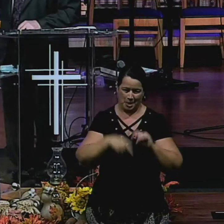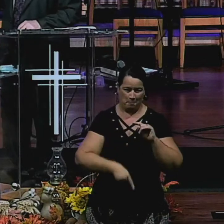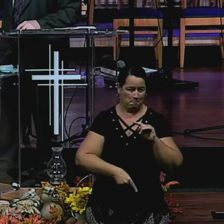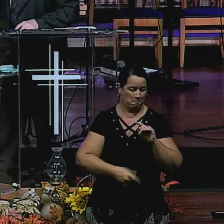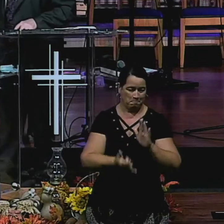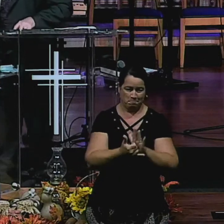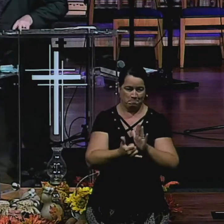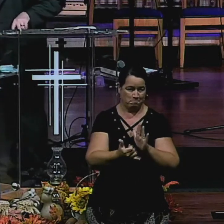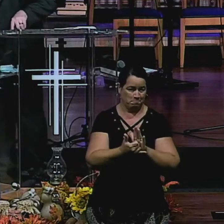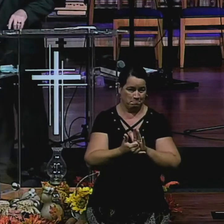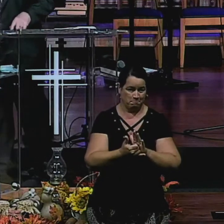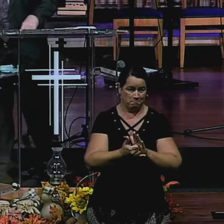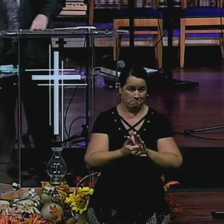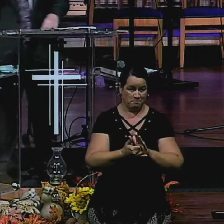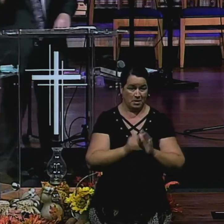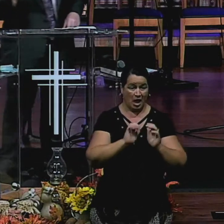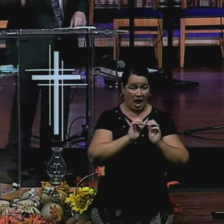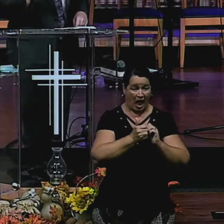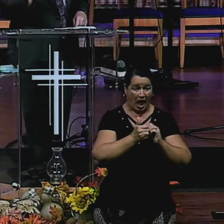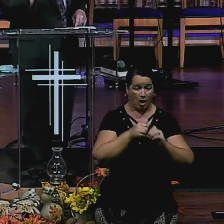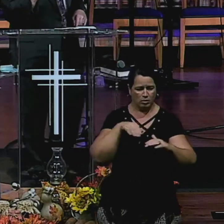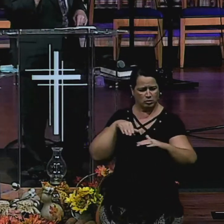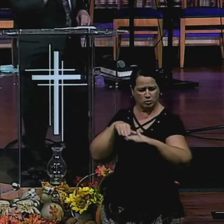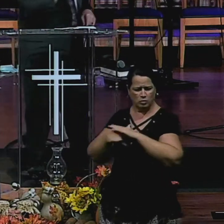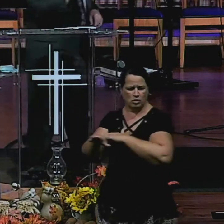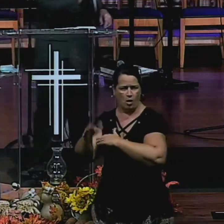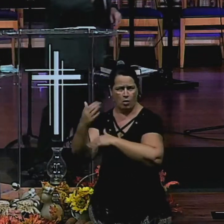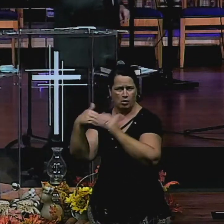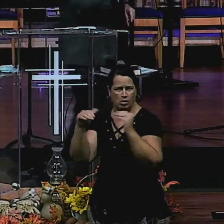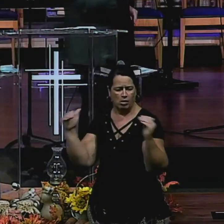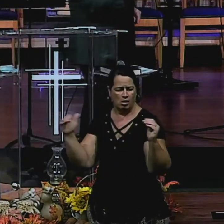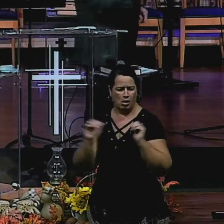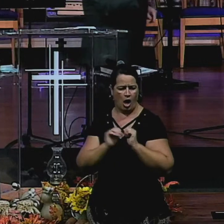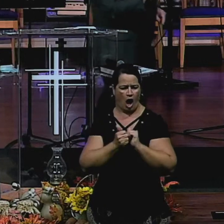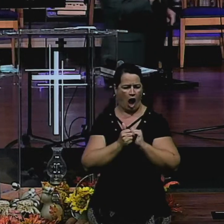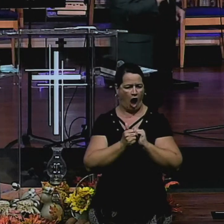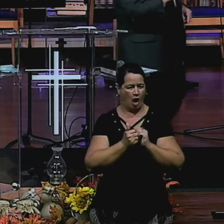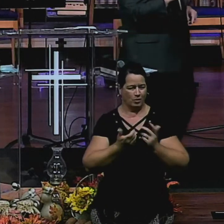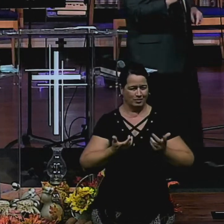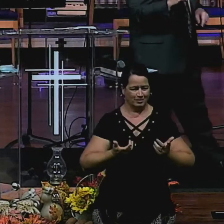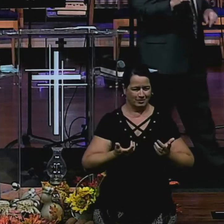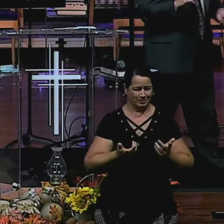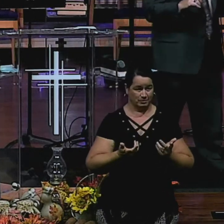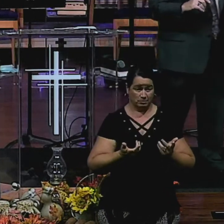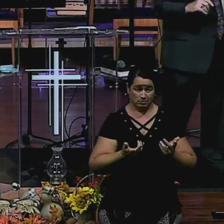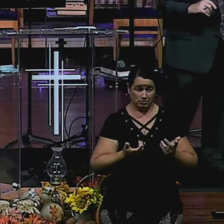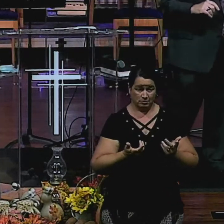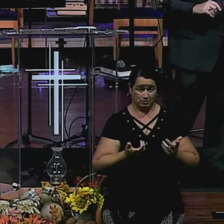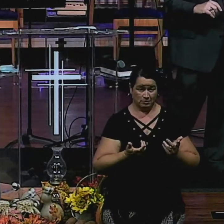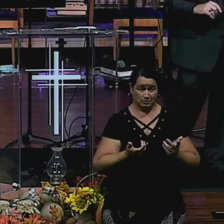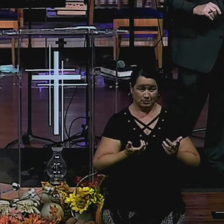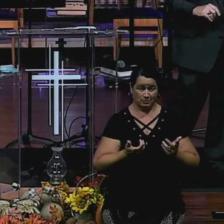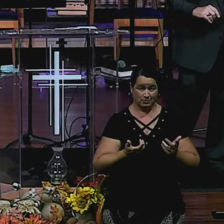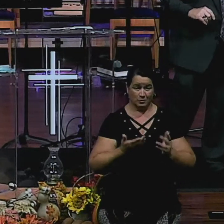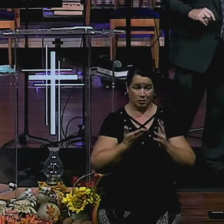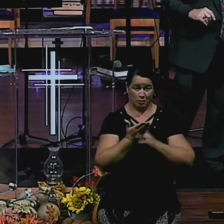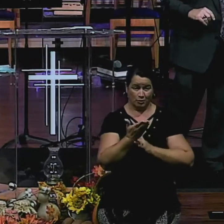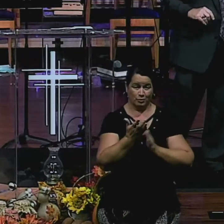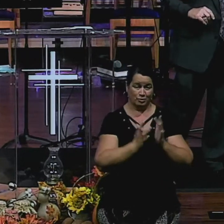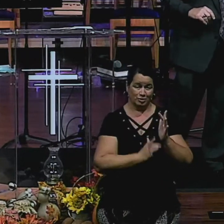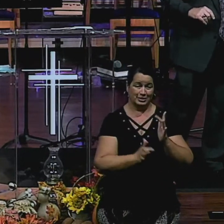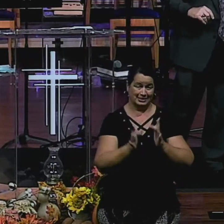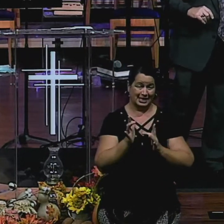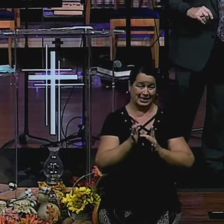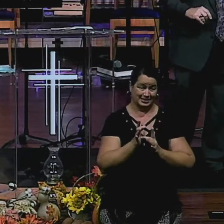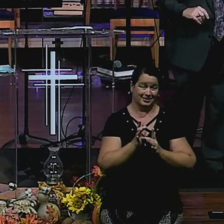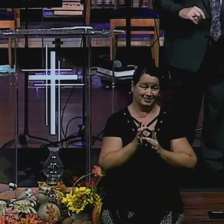you're going in, sweetie, the only way you're going in, sir, the only way you're going in, ma'am, the only way you're going in, young person, is on the coattails of Jesus. And we're going